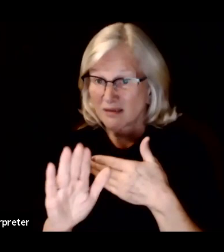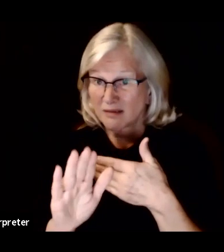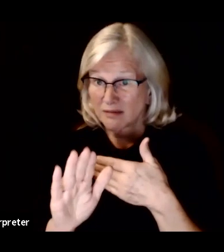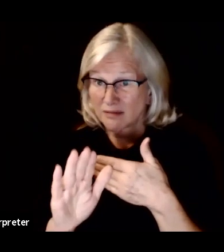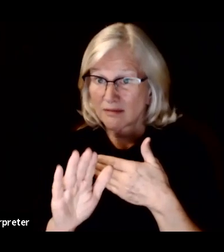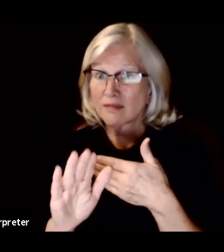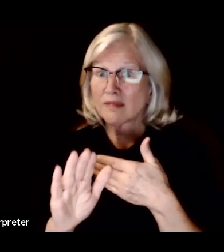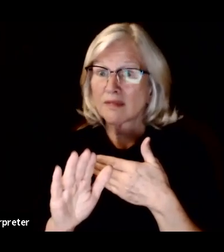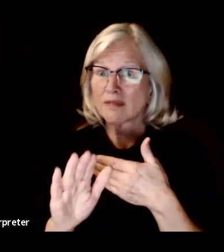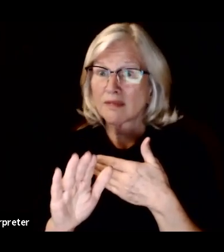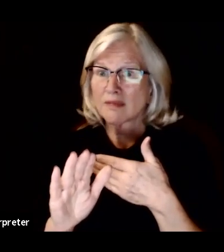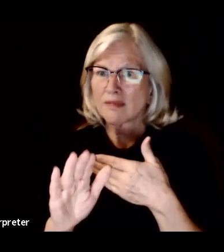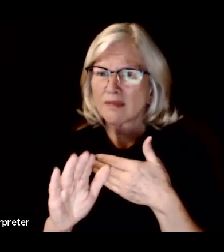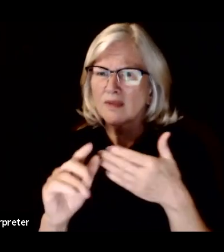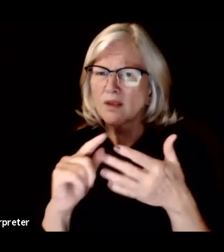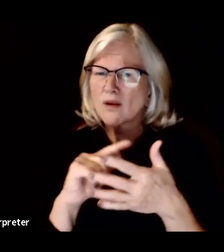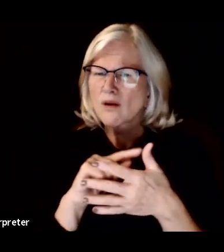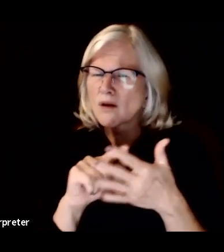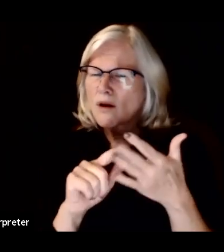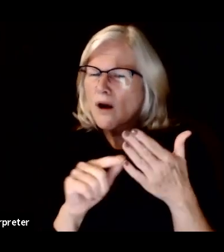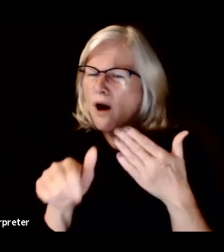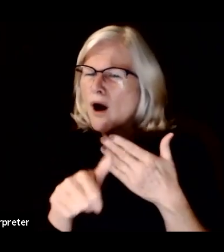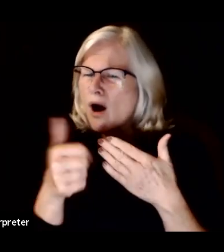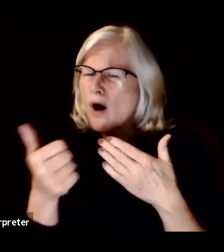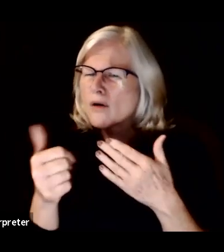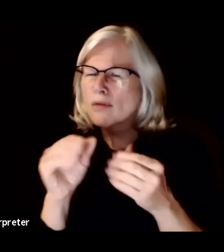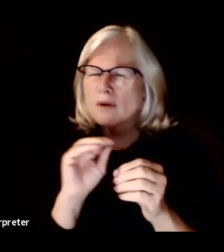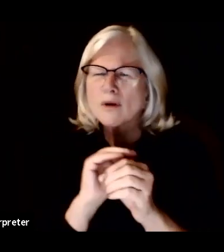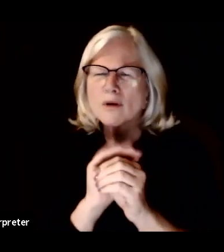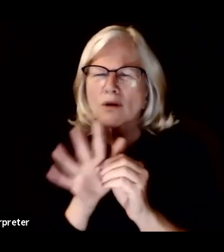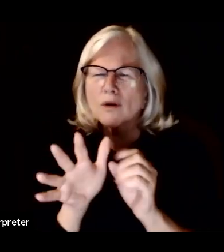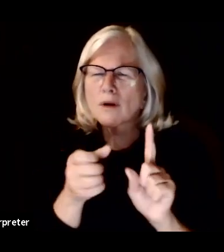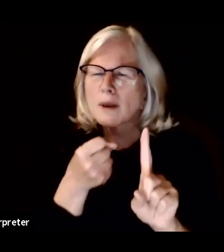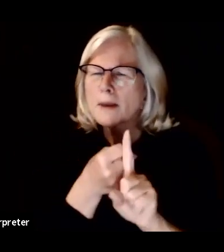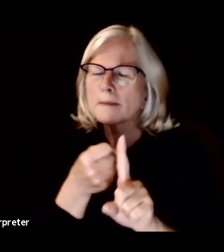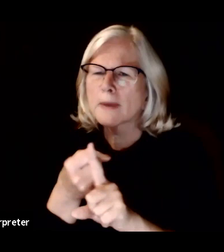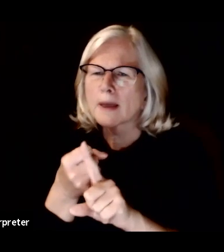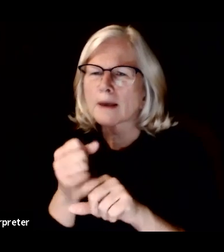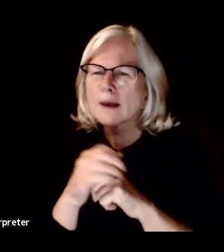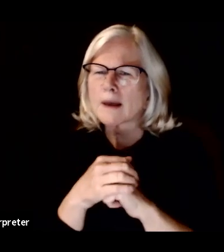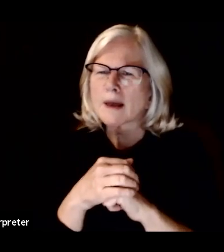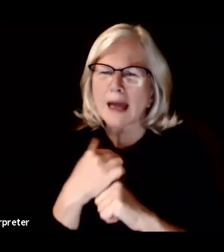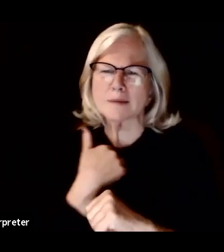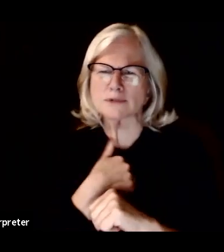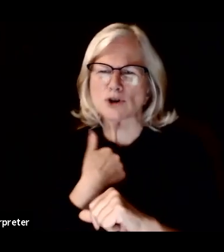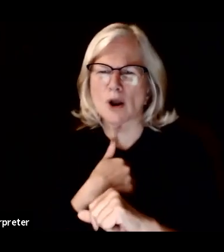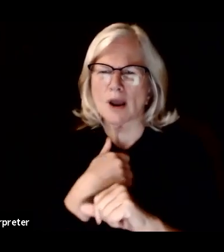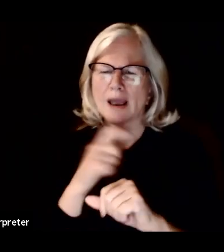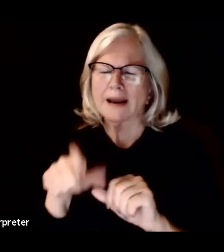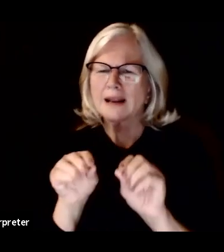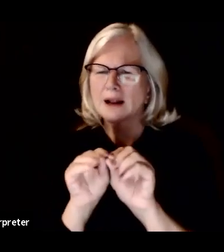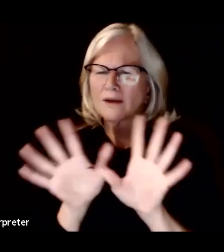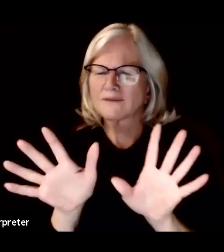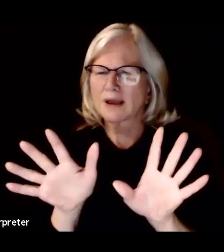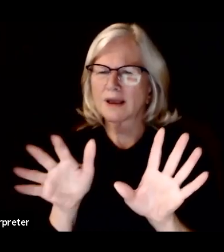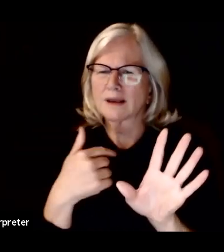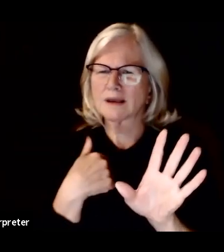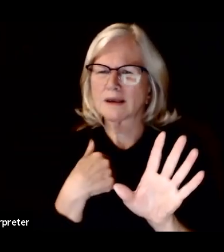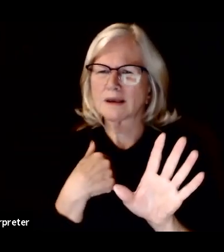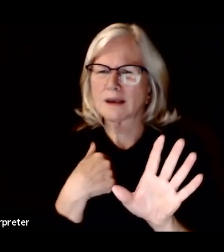That there was an elevated rate of COVID-19, that COVID-19 elevated the rate of hospitalizations and also preterm births and